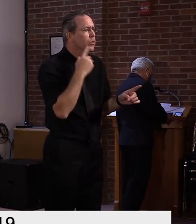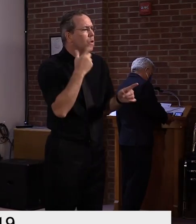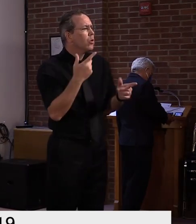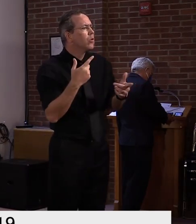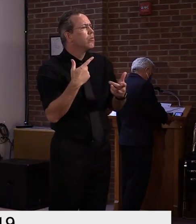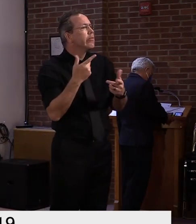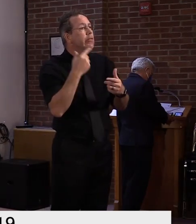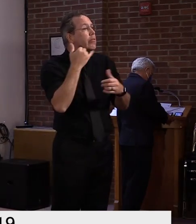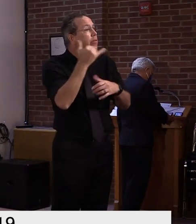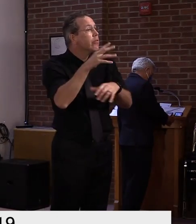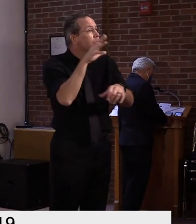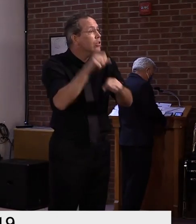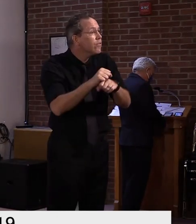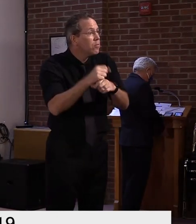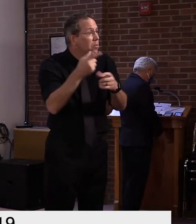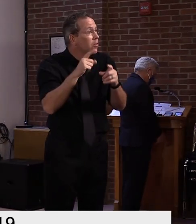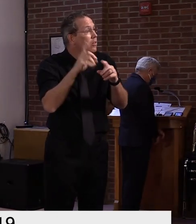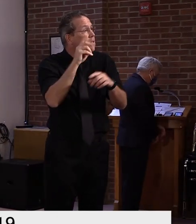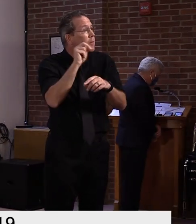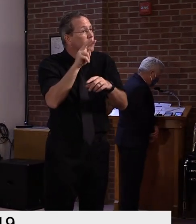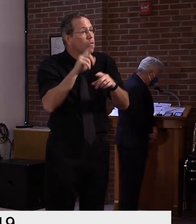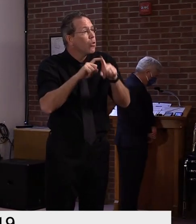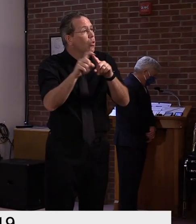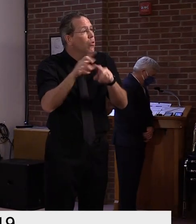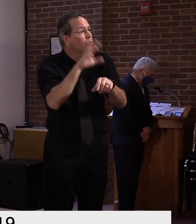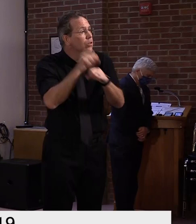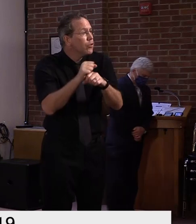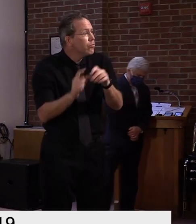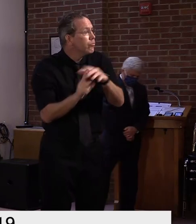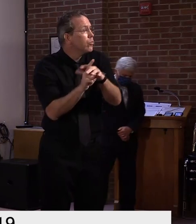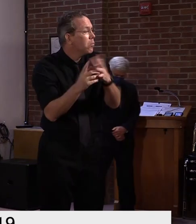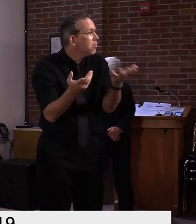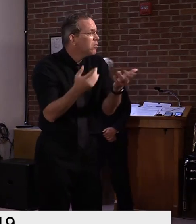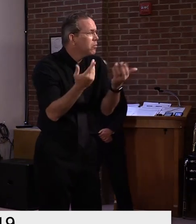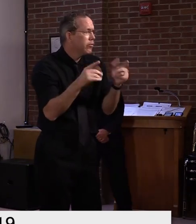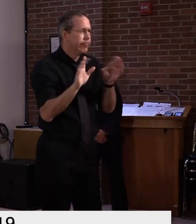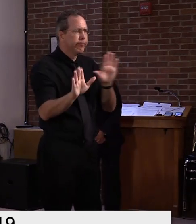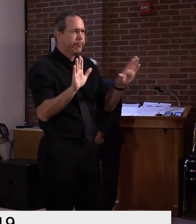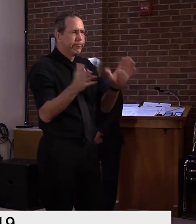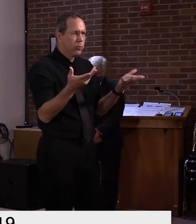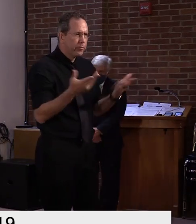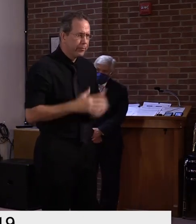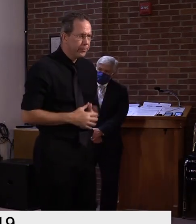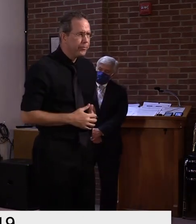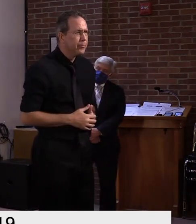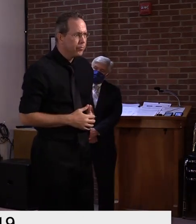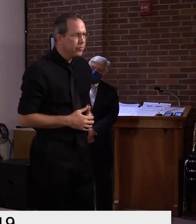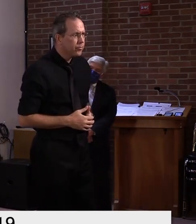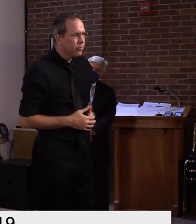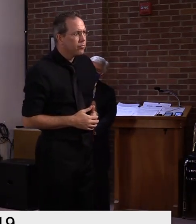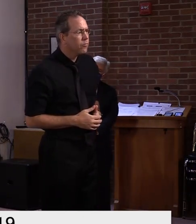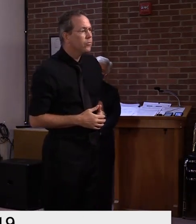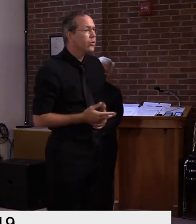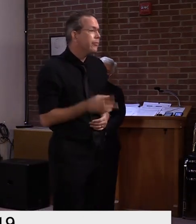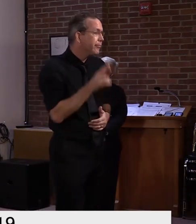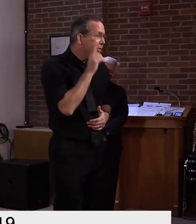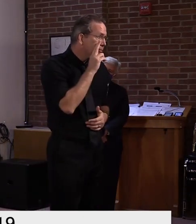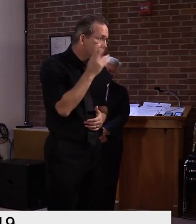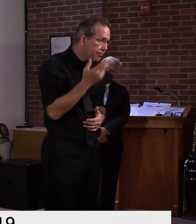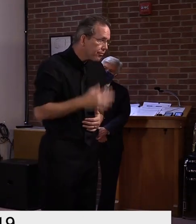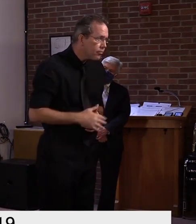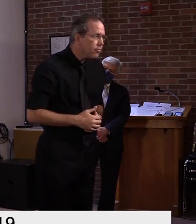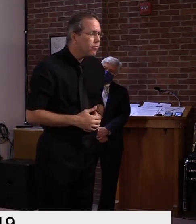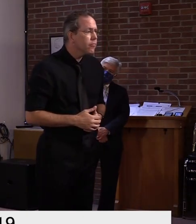negotiations and services. So we may be able to, once we prove ourselves, may be able to offer some of